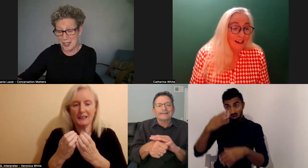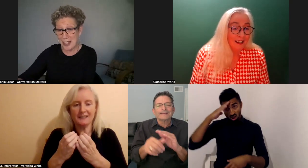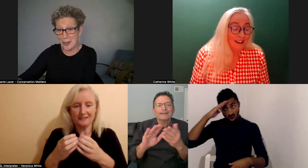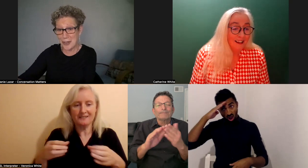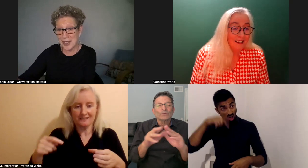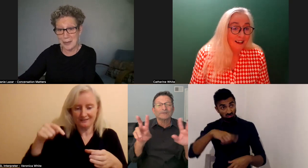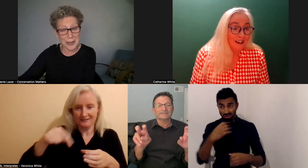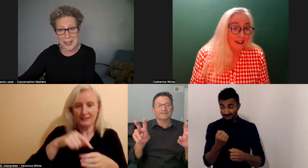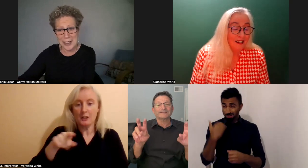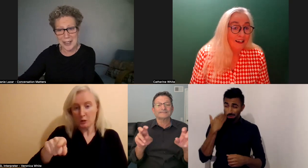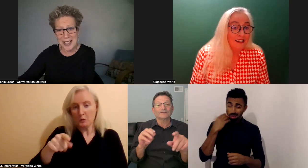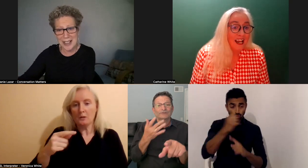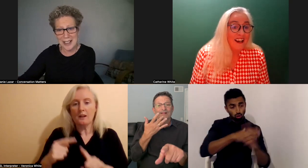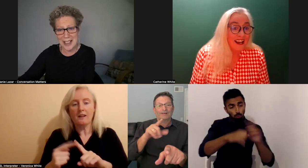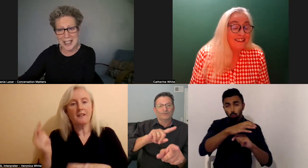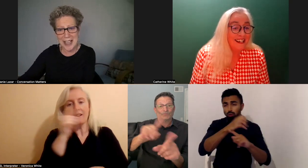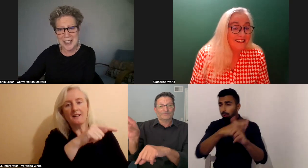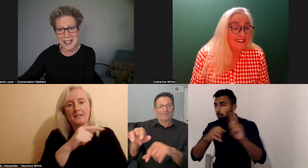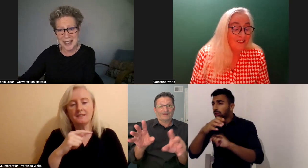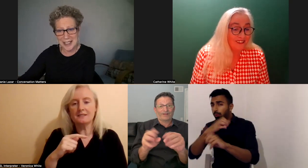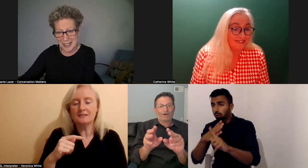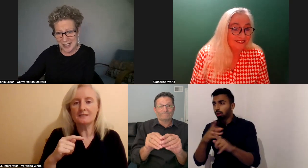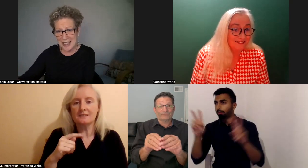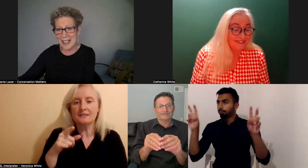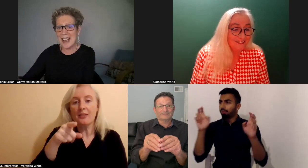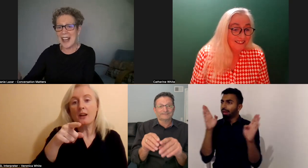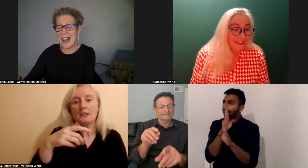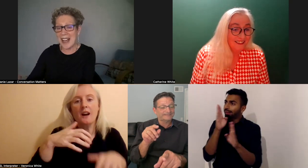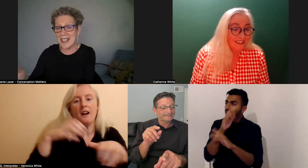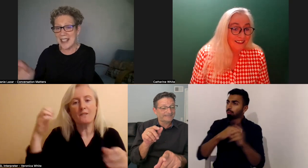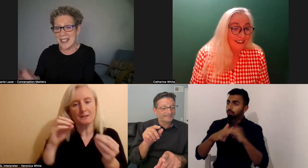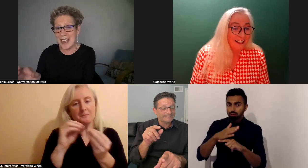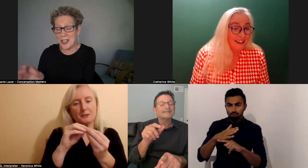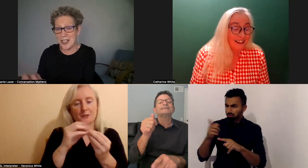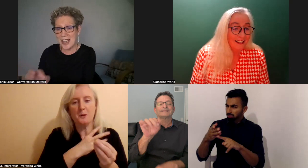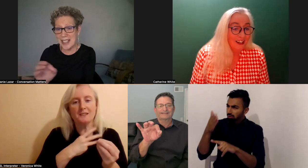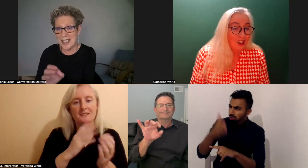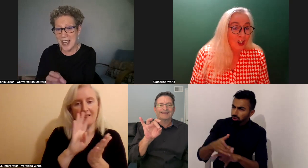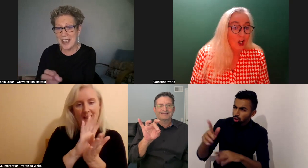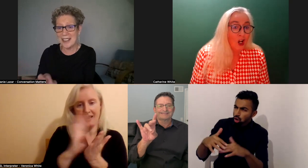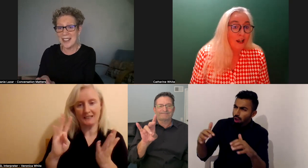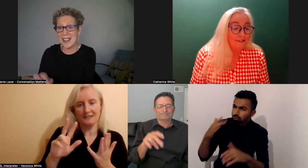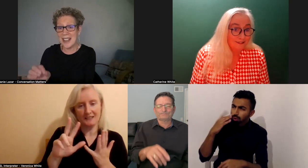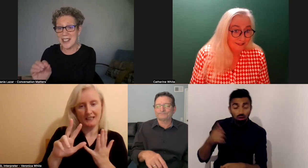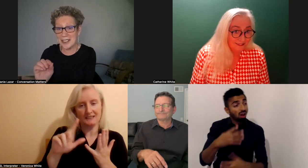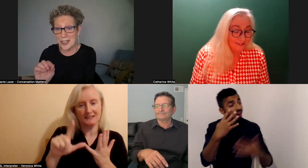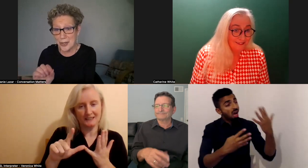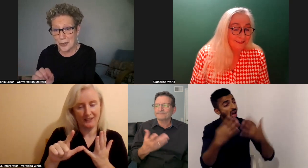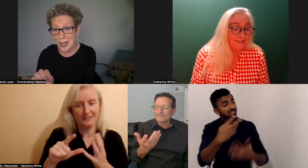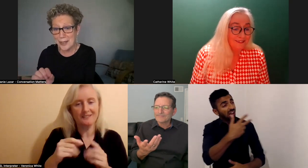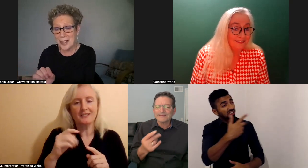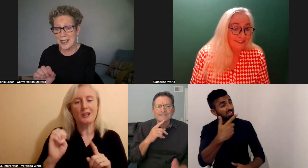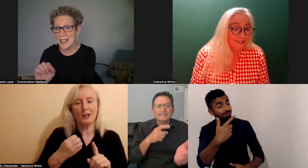you went to that conference in what you said, 1980, 1987. and it has taken until